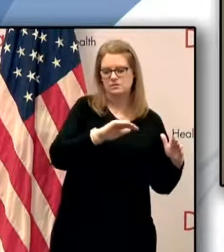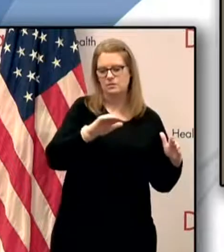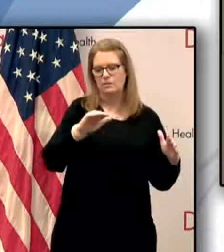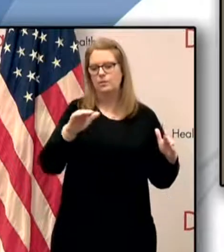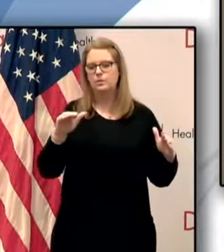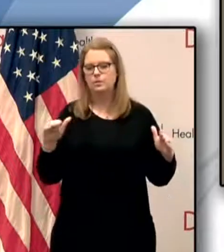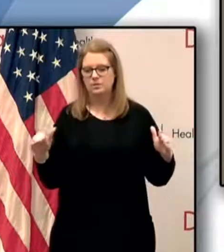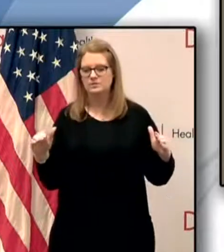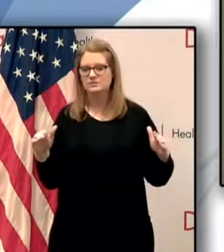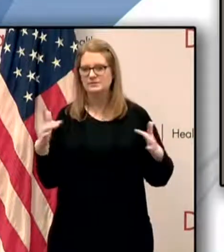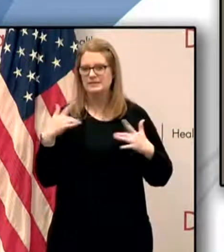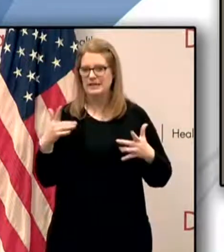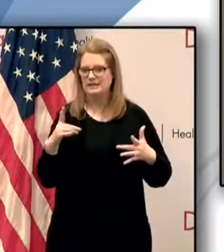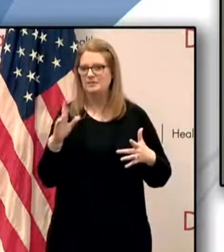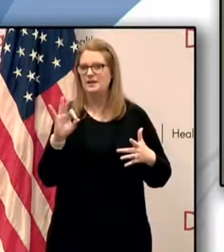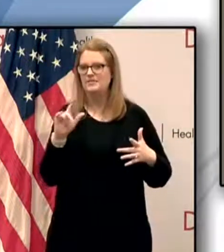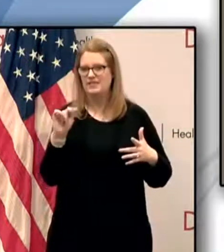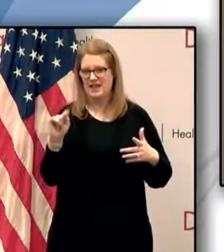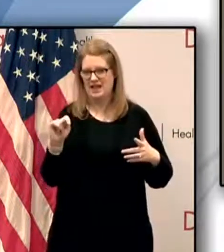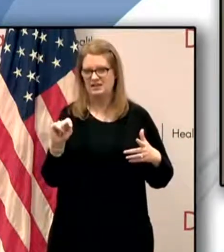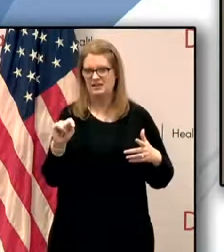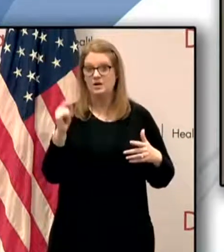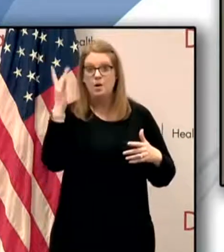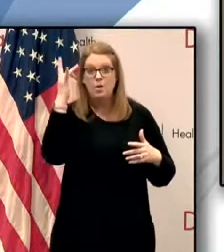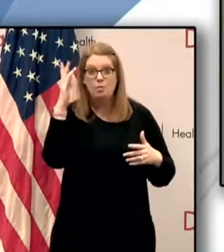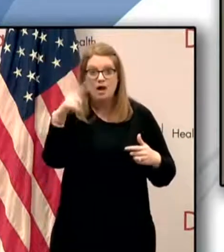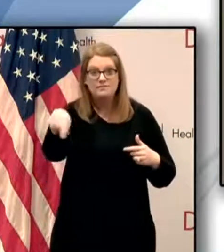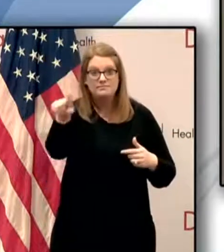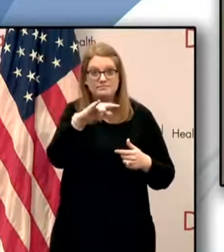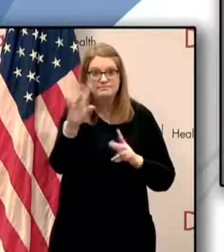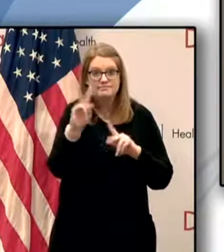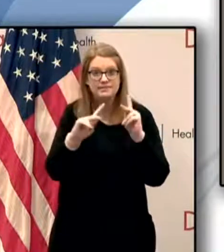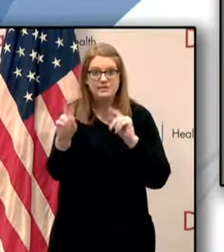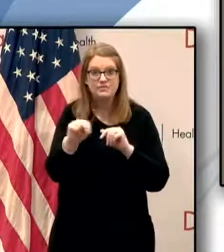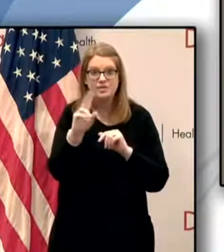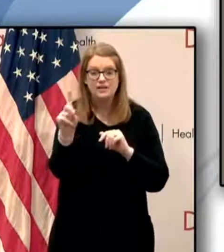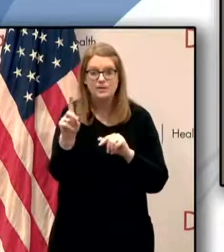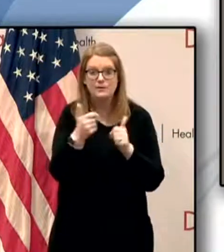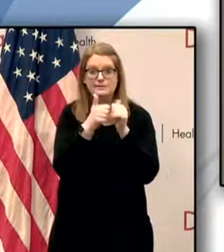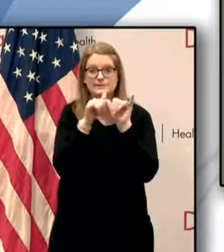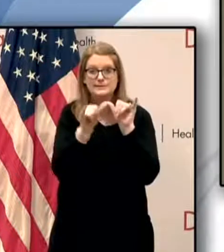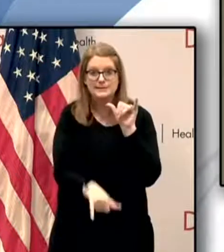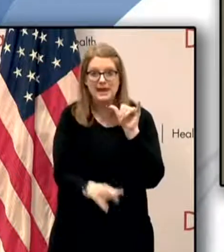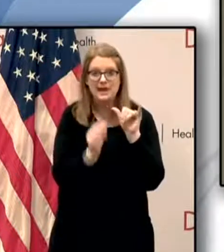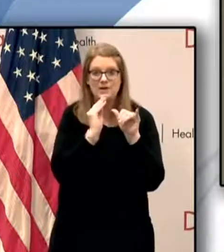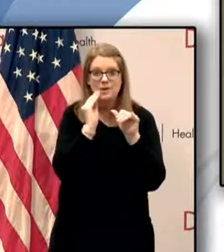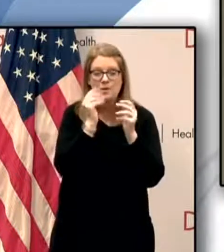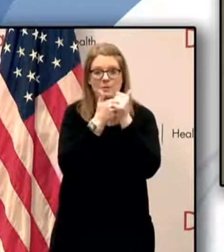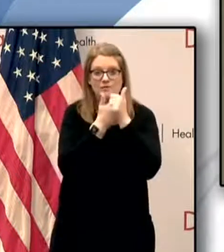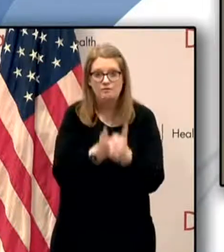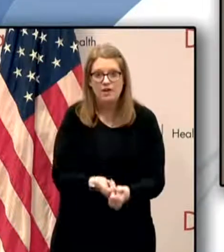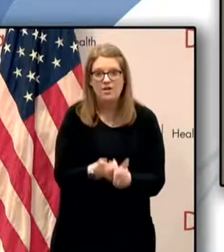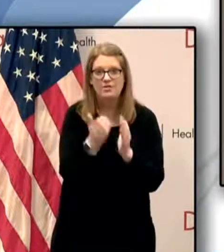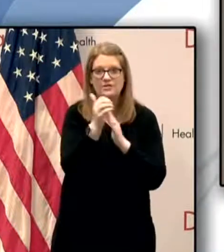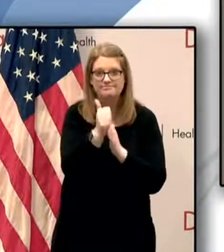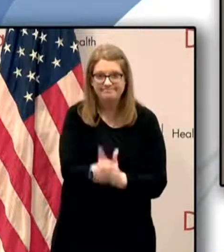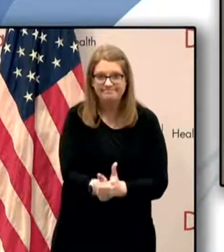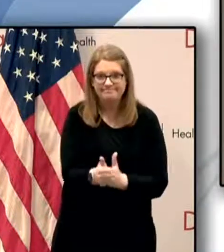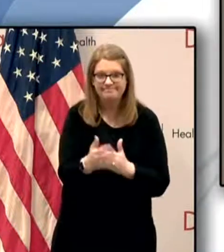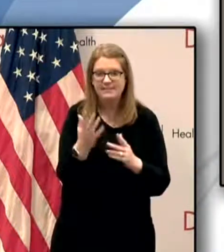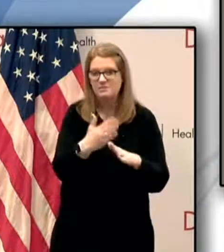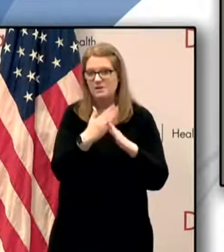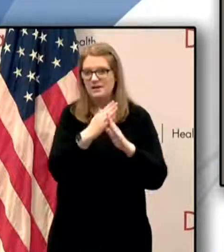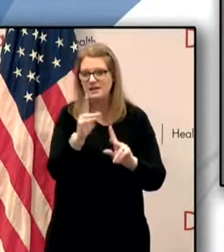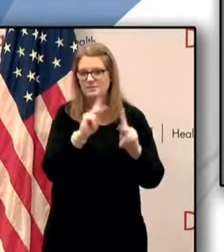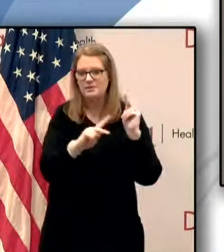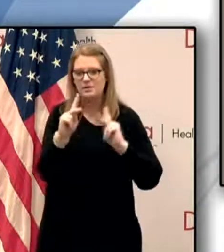always quite flat because of, again, the great work that North Dakotans did to protect themselves and their loved ones. This is the